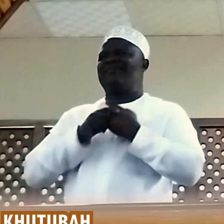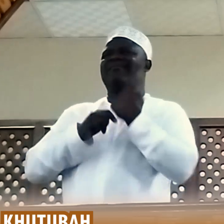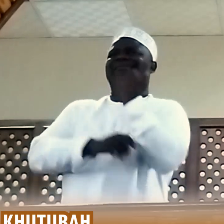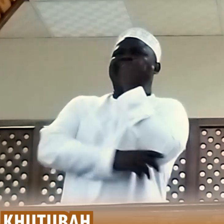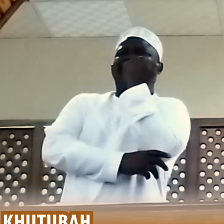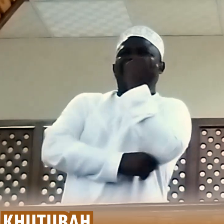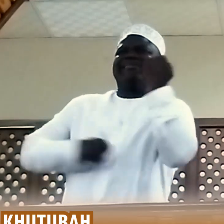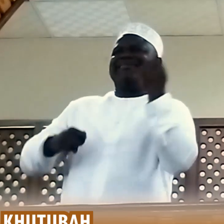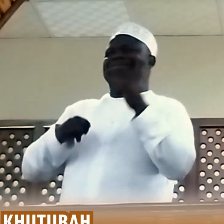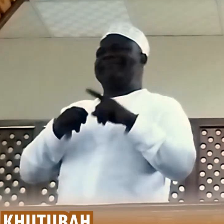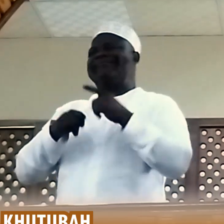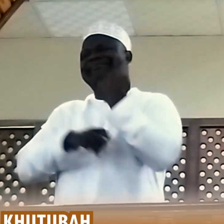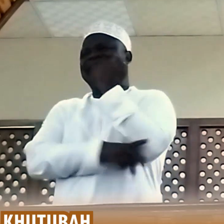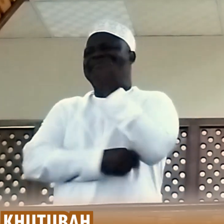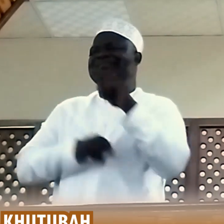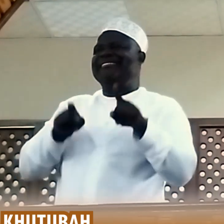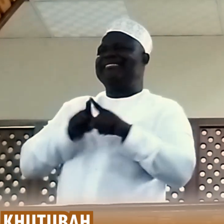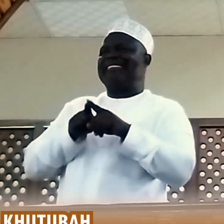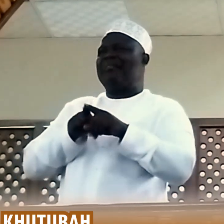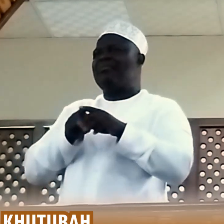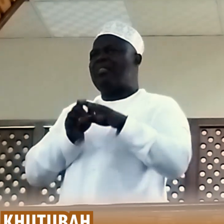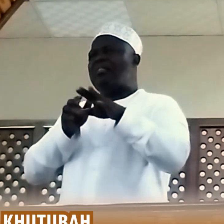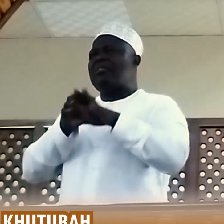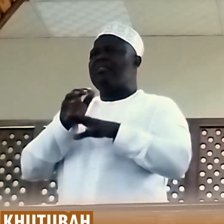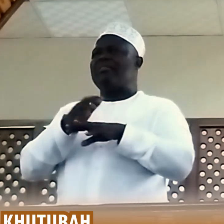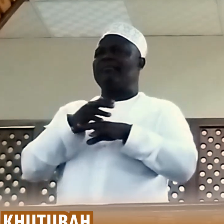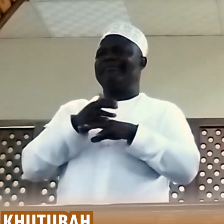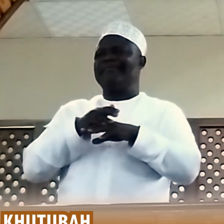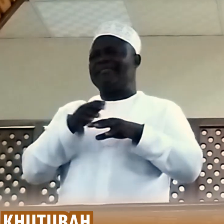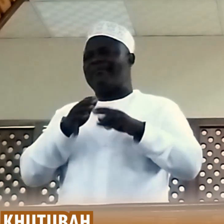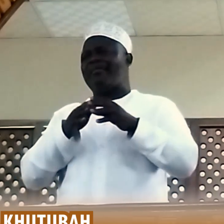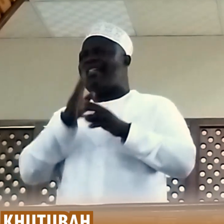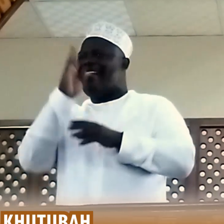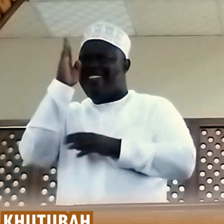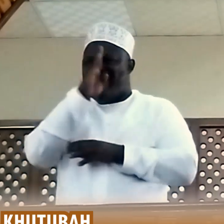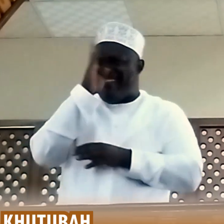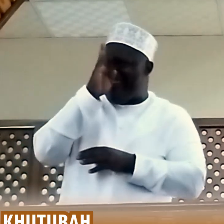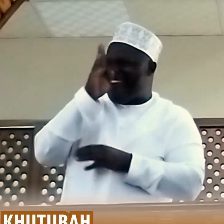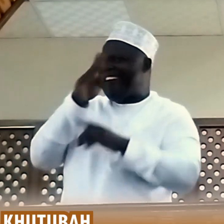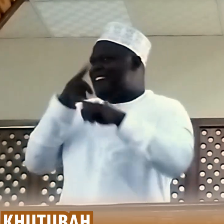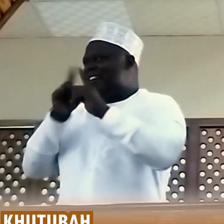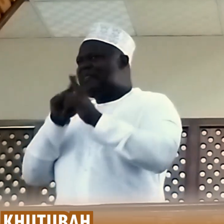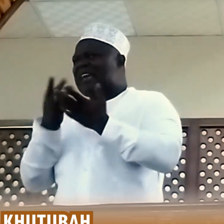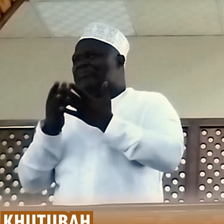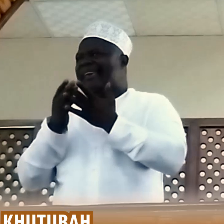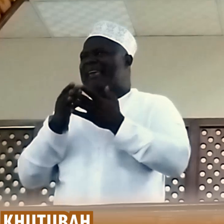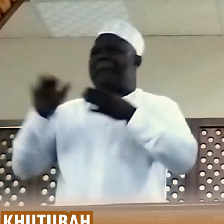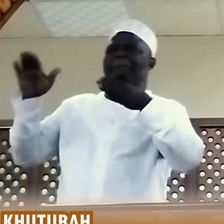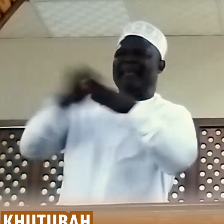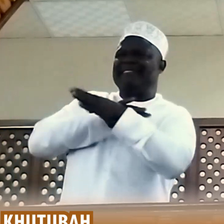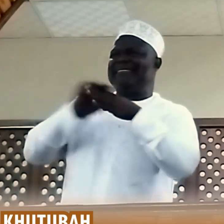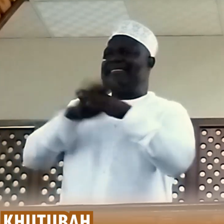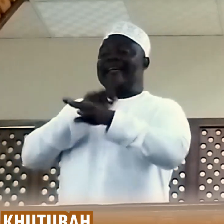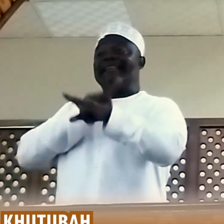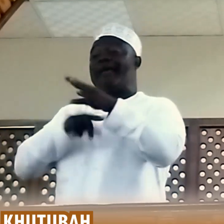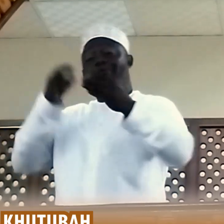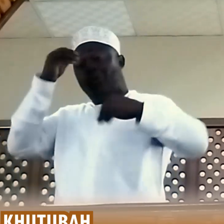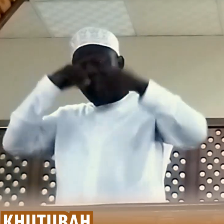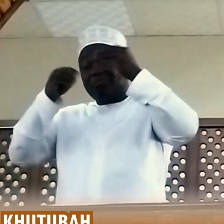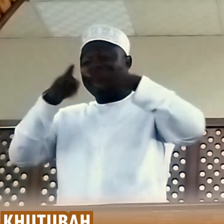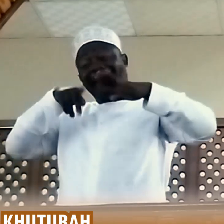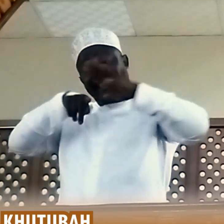cheating okubikkirira buli kintu nga tekiri ku layini yakyo oba byamaguzi kasite enguzi eyingira mu